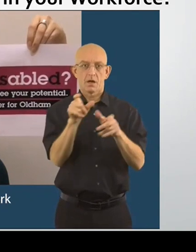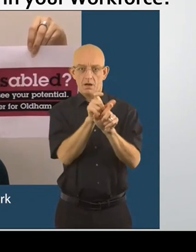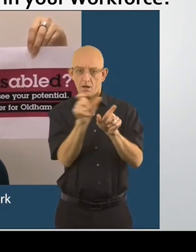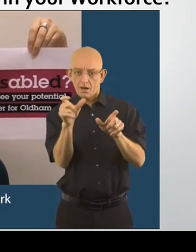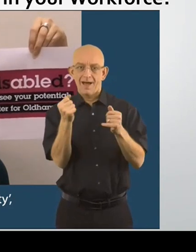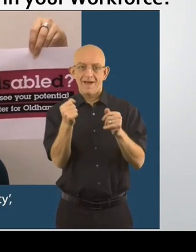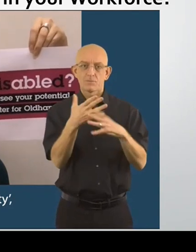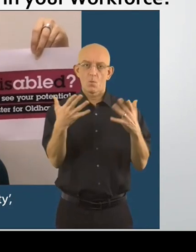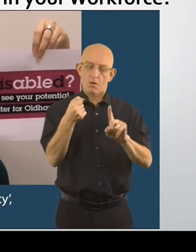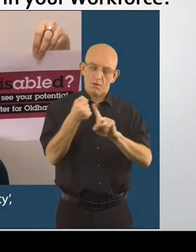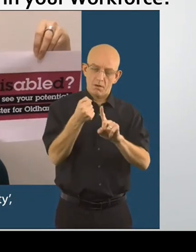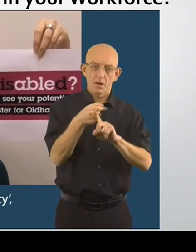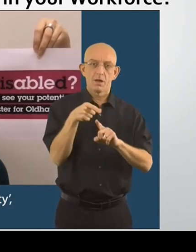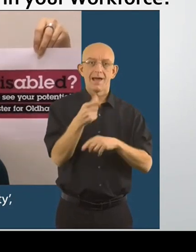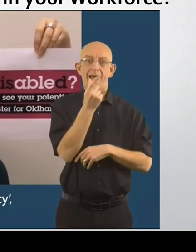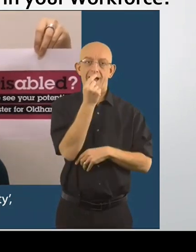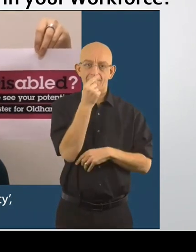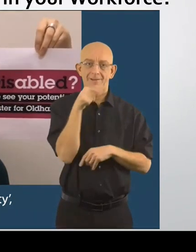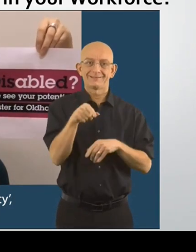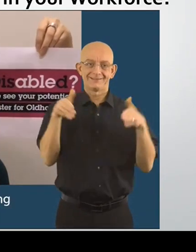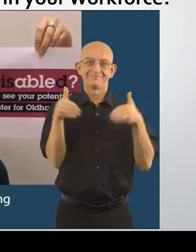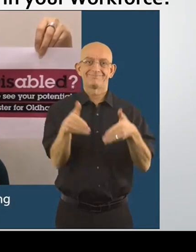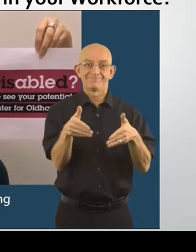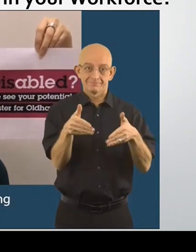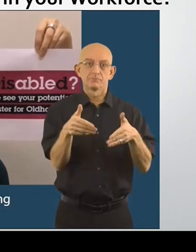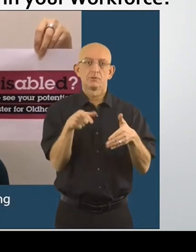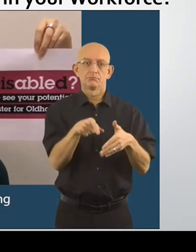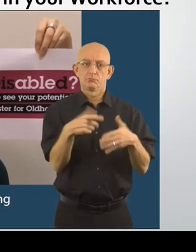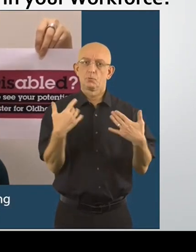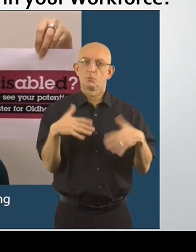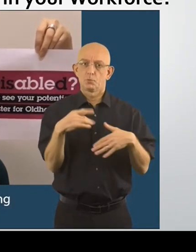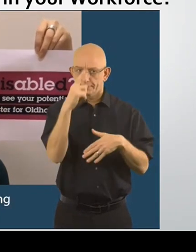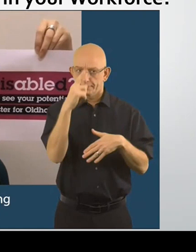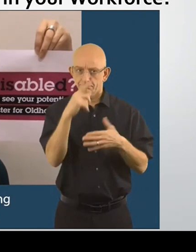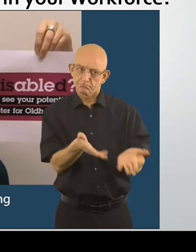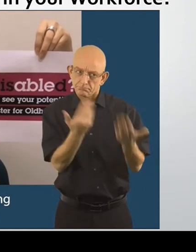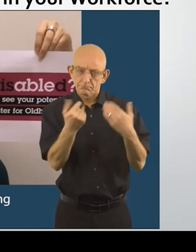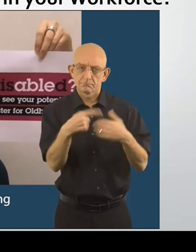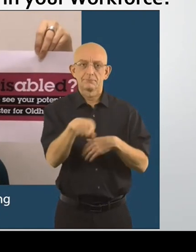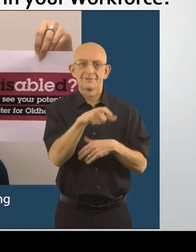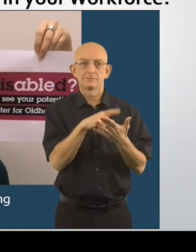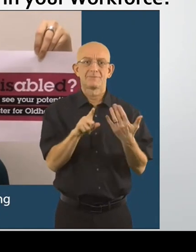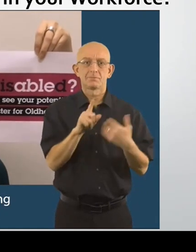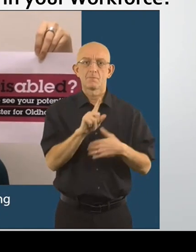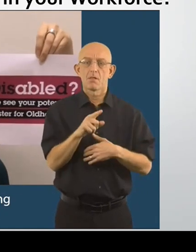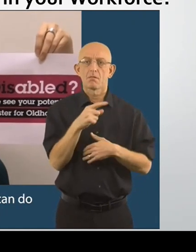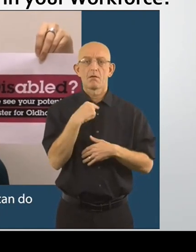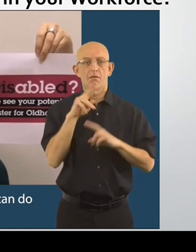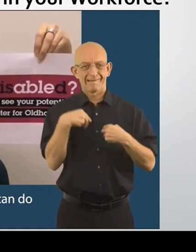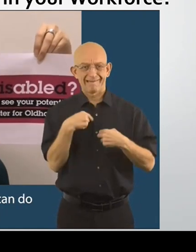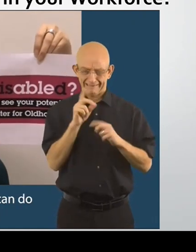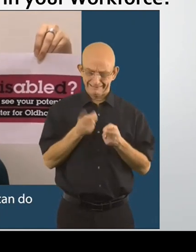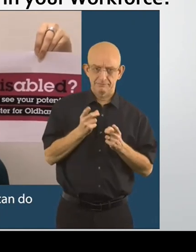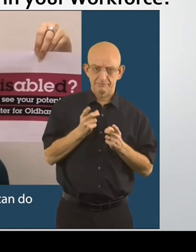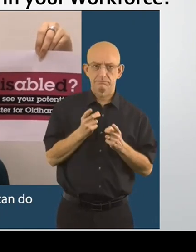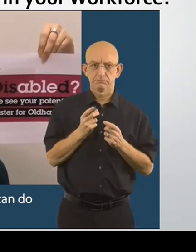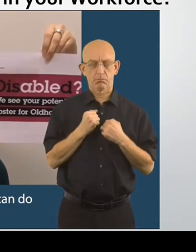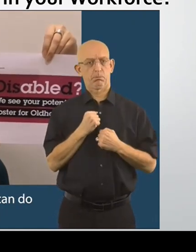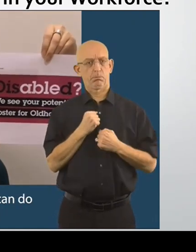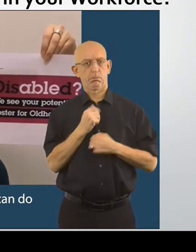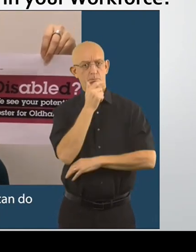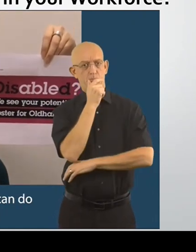is disability, which again emphasised the ability. And it was just basically challenging disabled people's perceptions and getting them to think